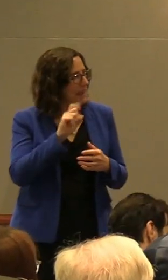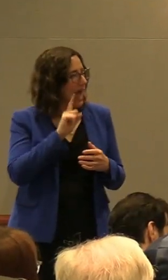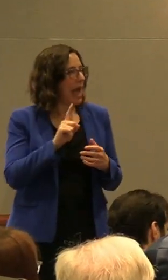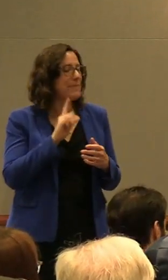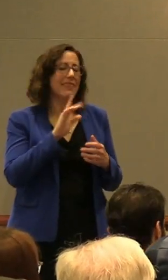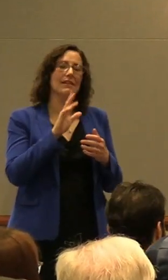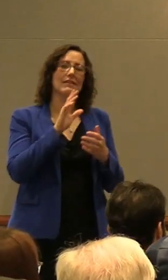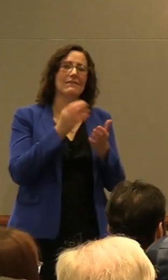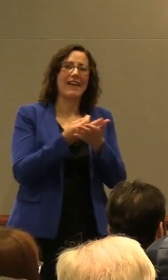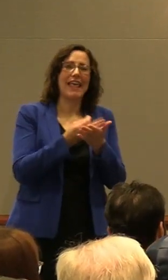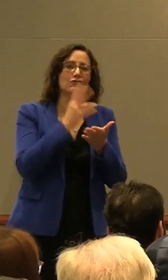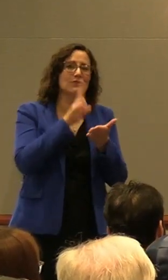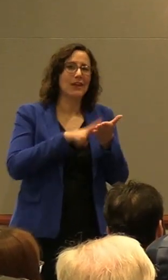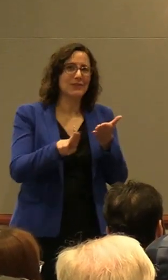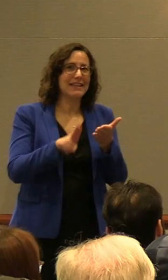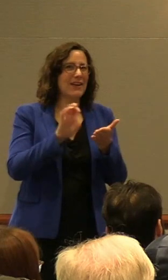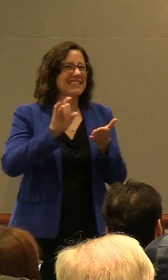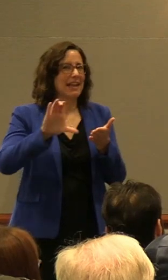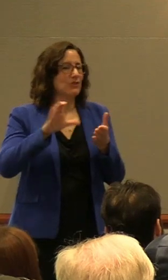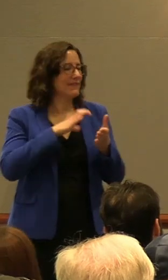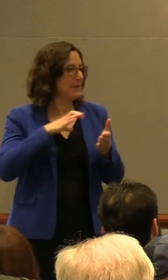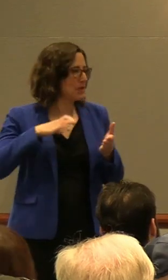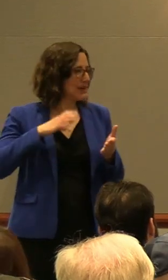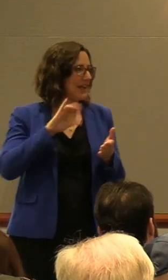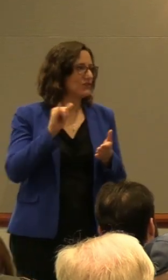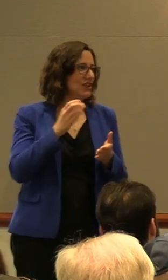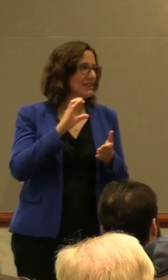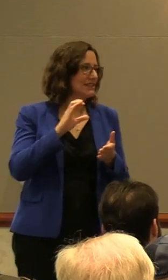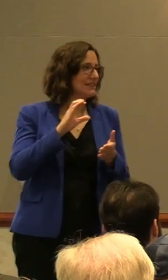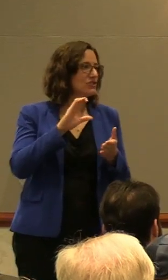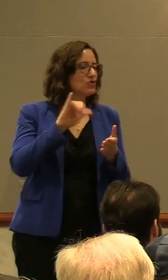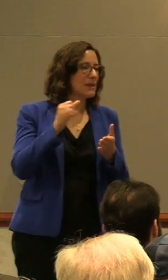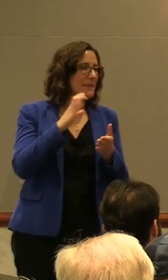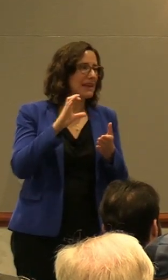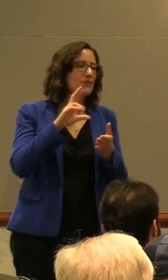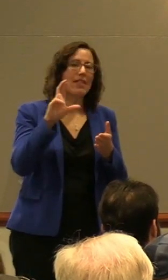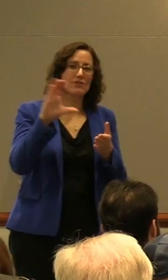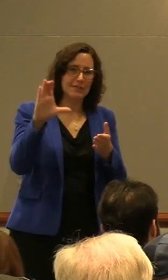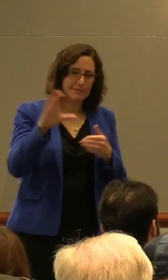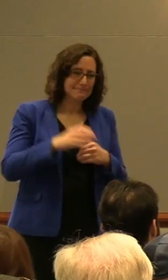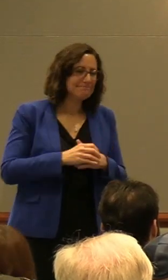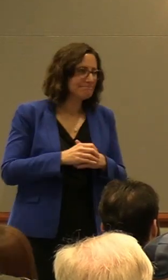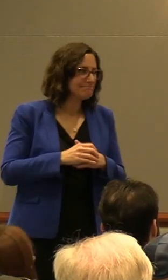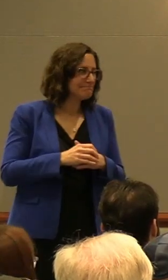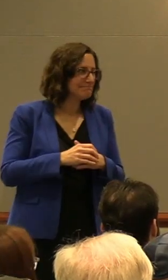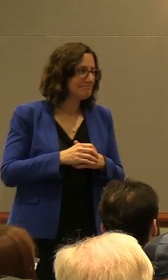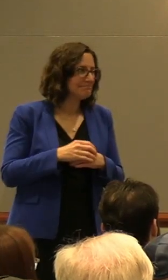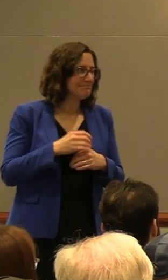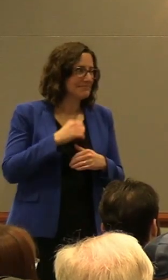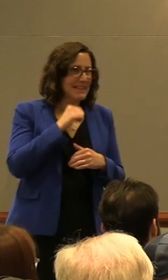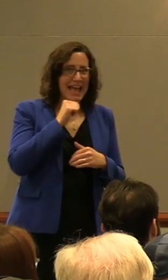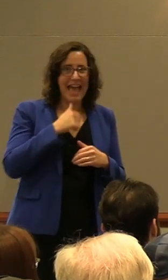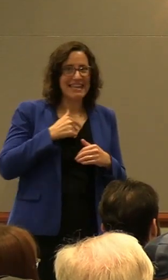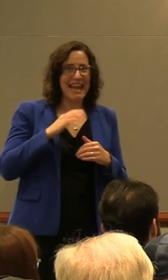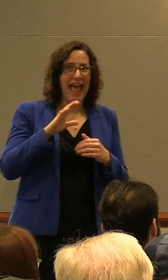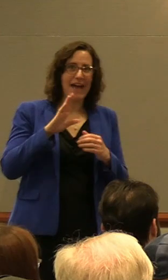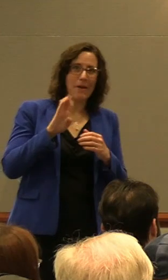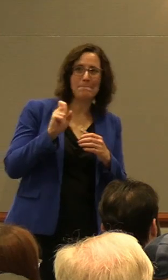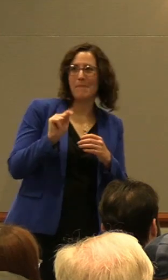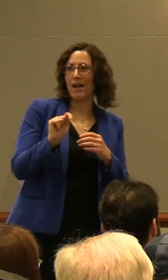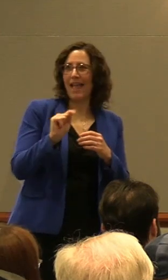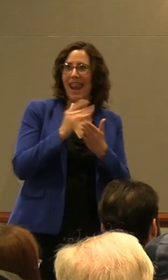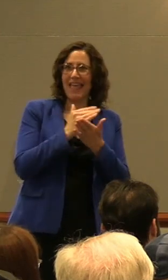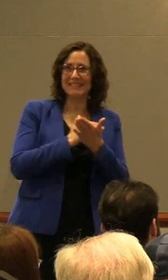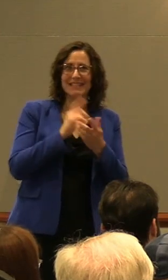Financial Secretary on the Executive Committee of the Jewish Community Relations Council, and I didn't really have a bucket list until about a week